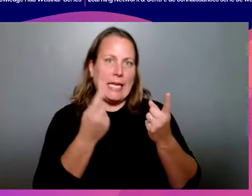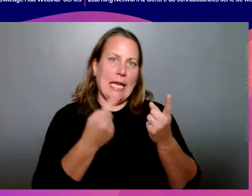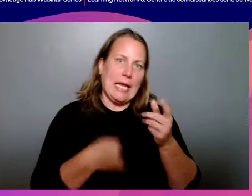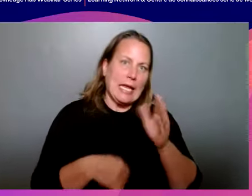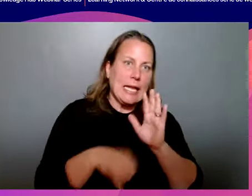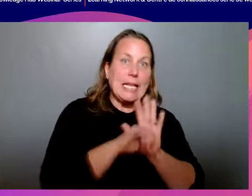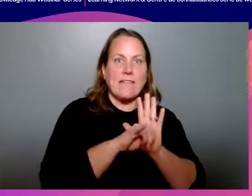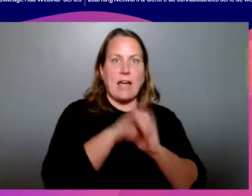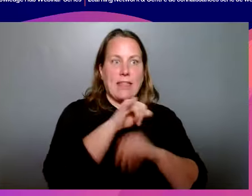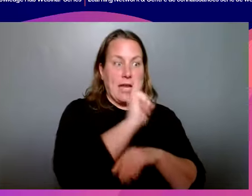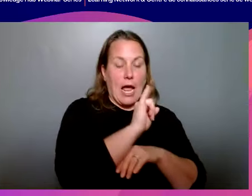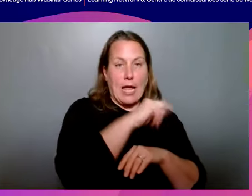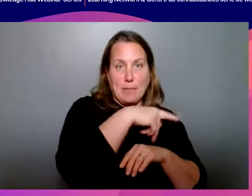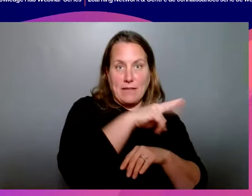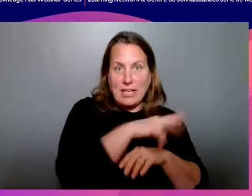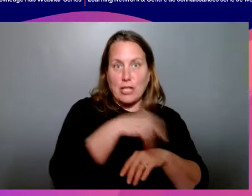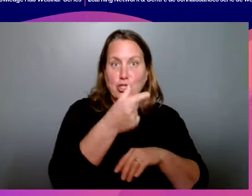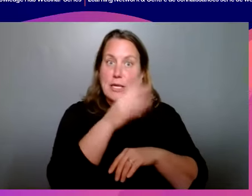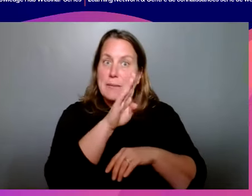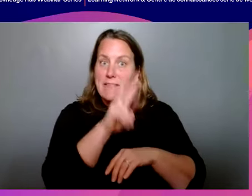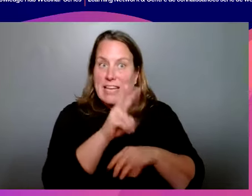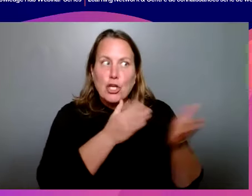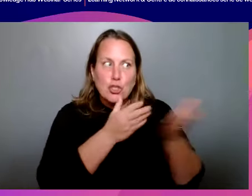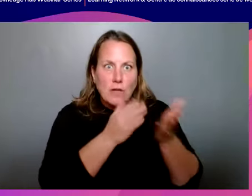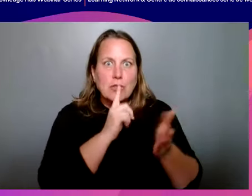GBV services have historically excluded